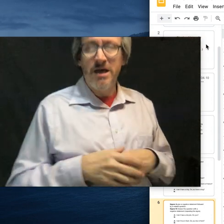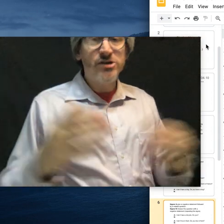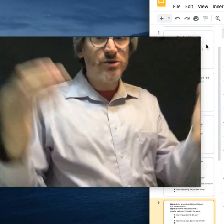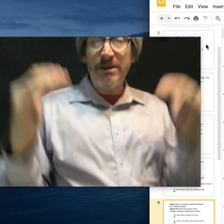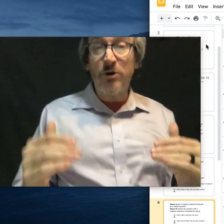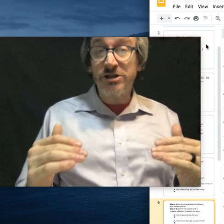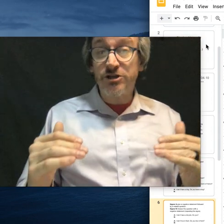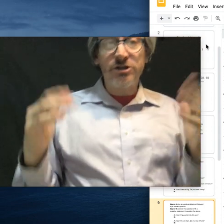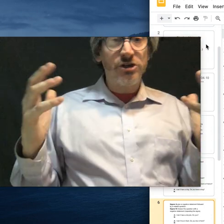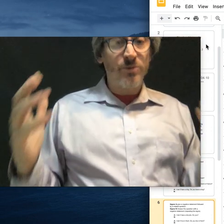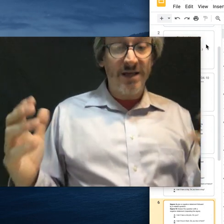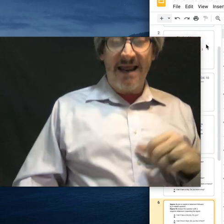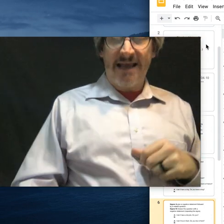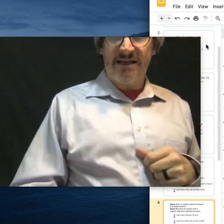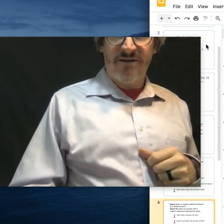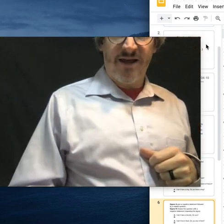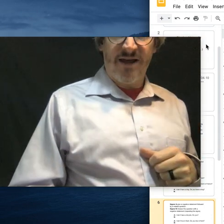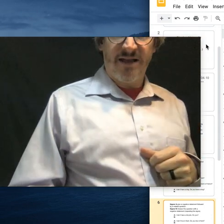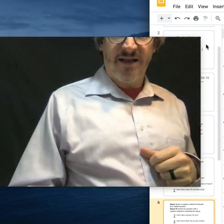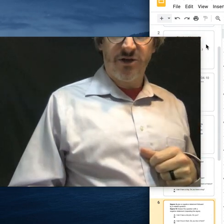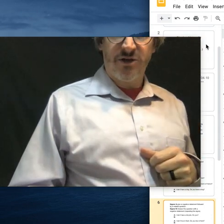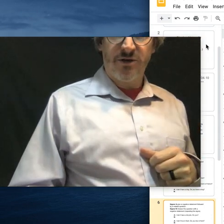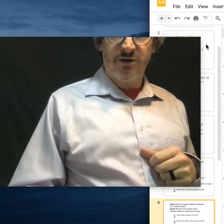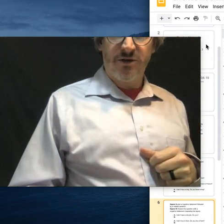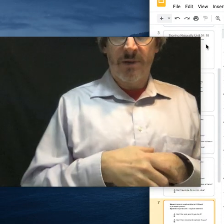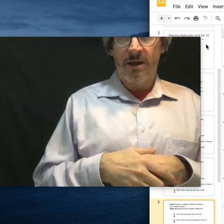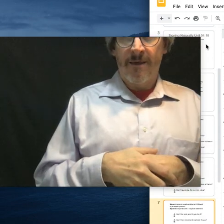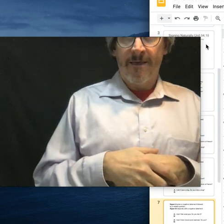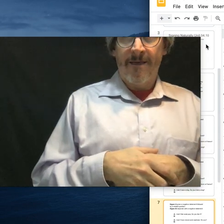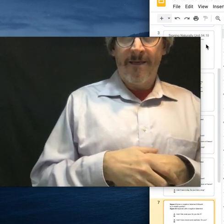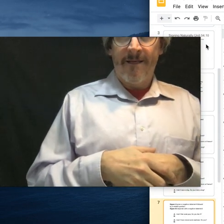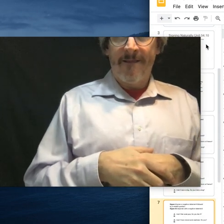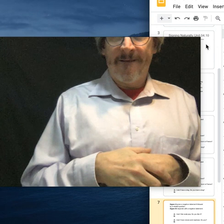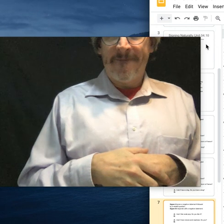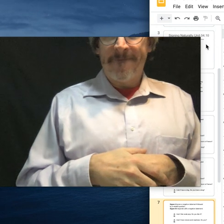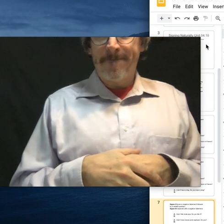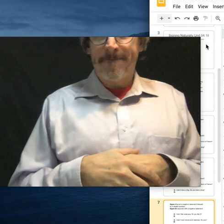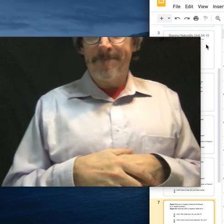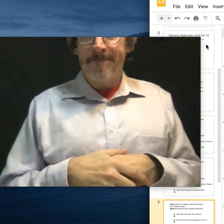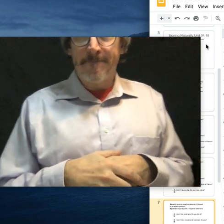Okay, so same questions, just with a negative answer.